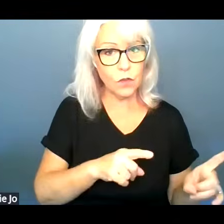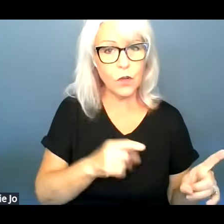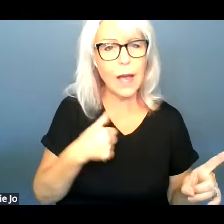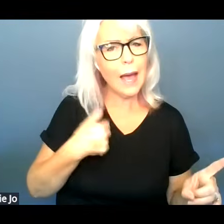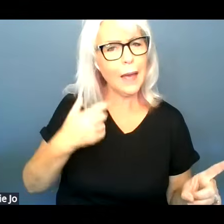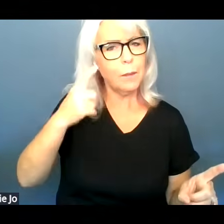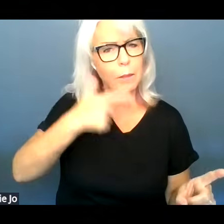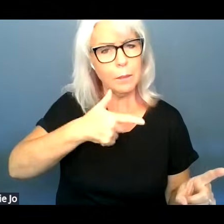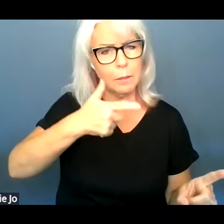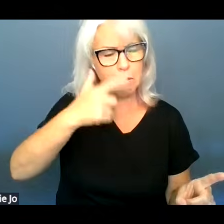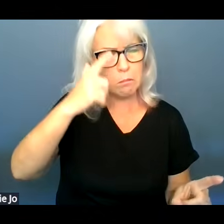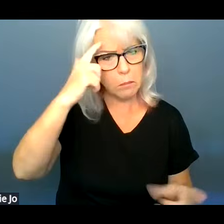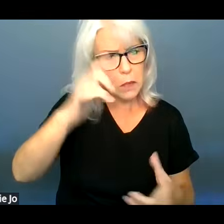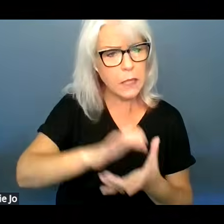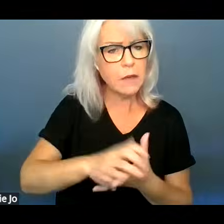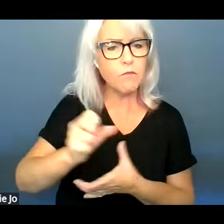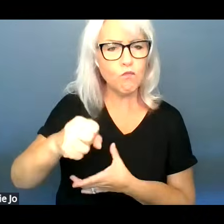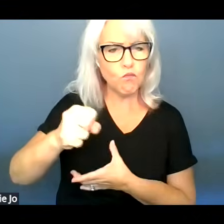and clear.